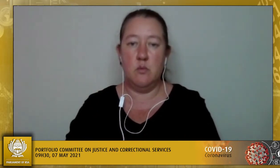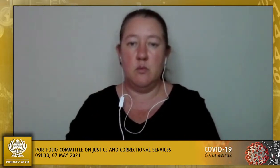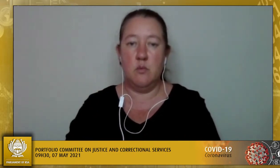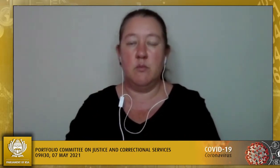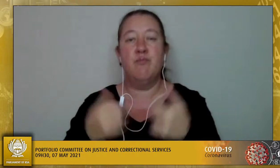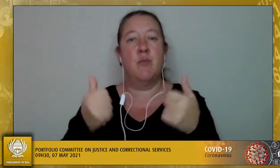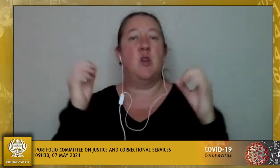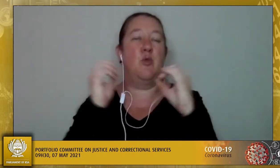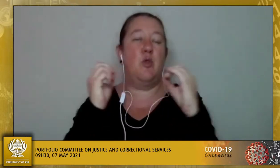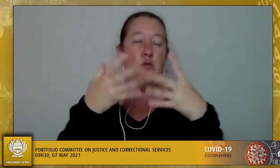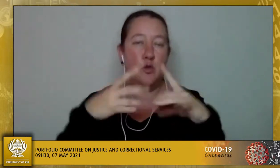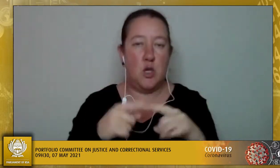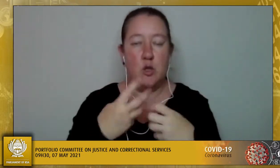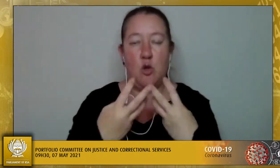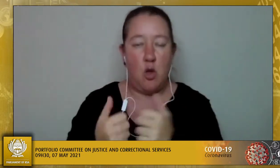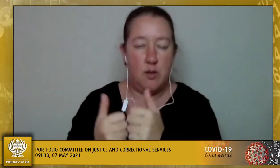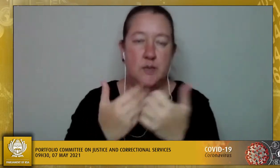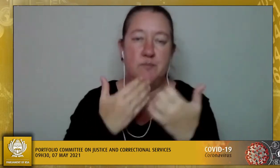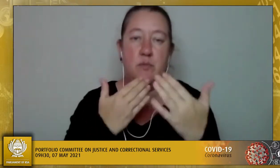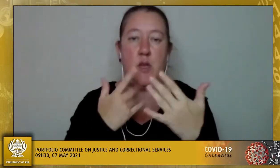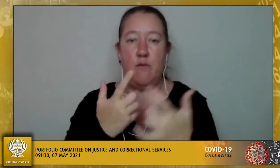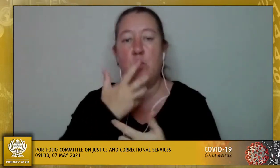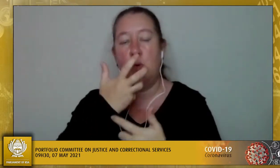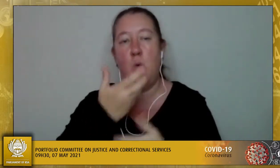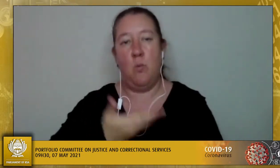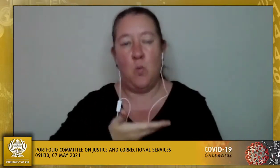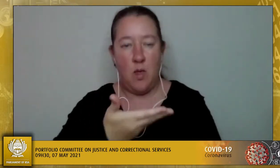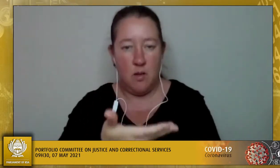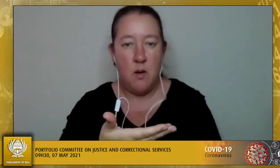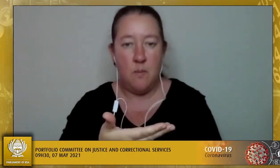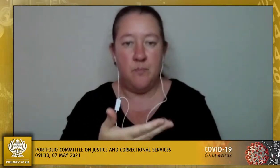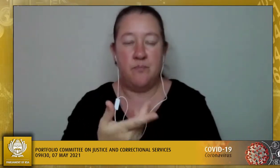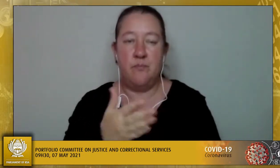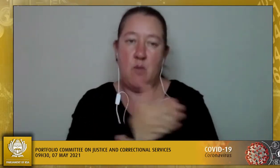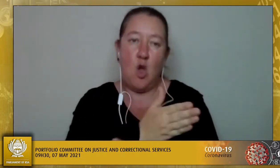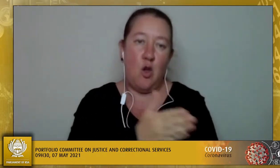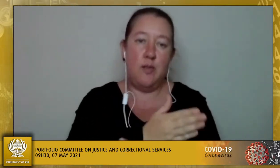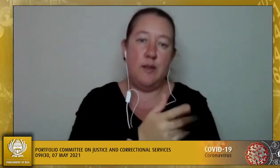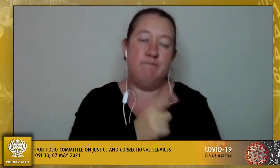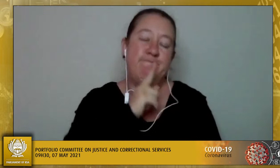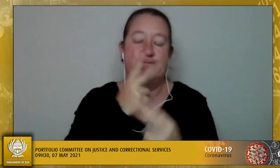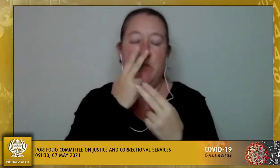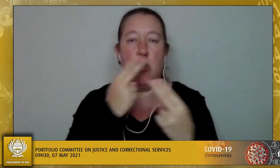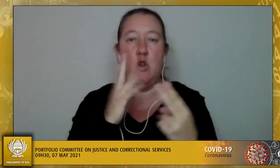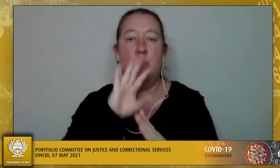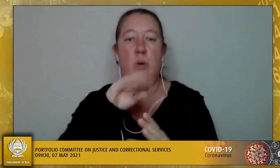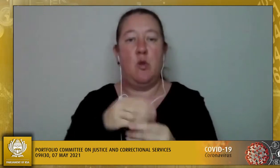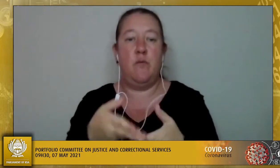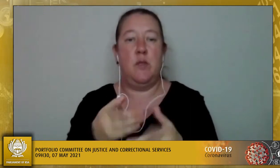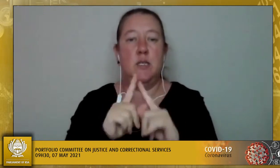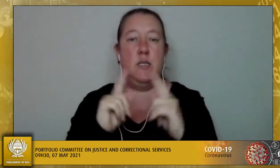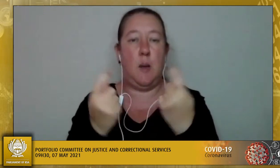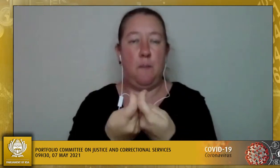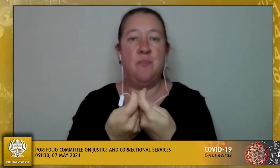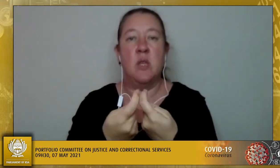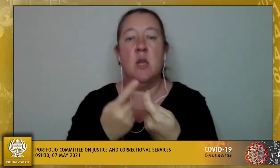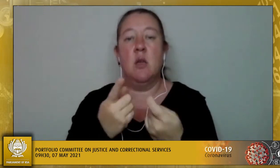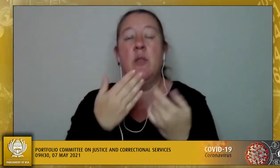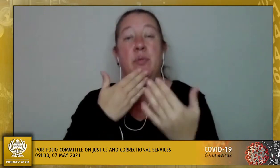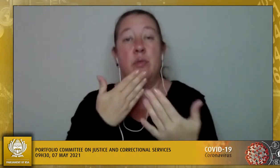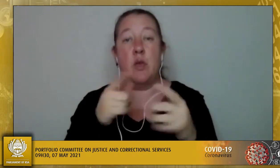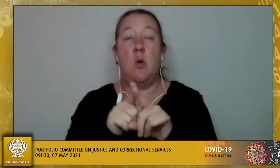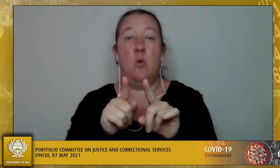good afternoon chair and colleagues and thank you for the warm welcome uh earlier it's really an honor to be part of this team and uh thank you